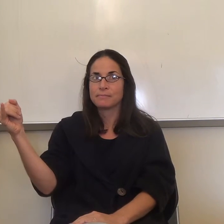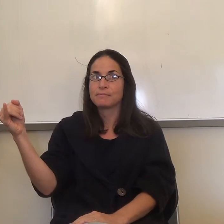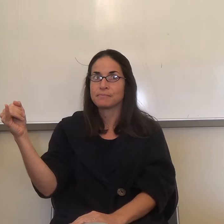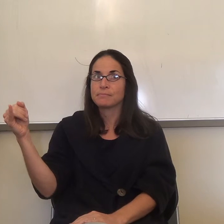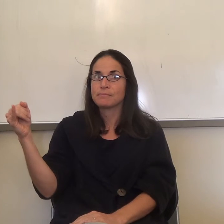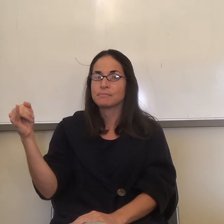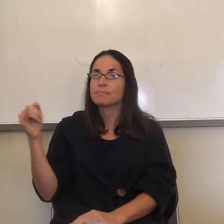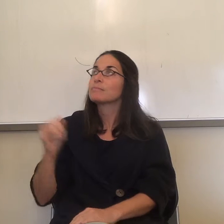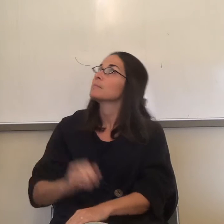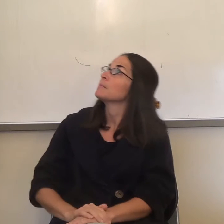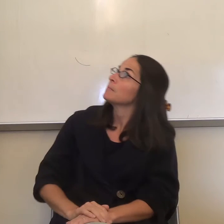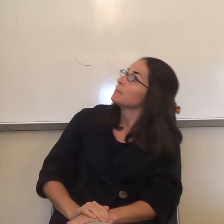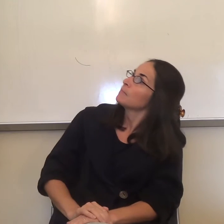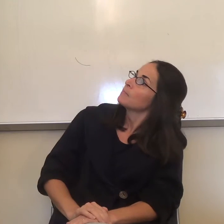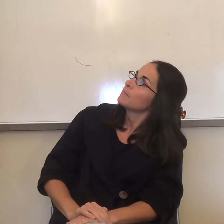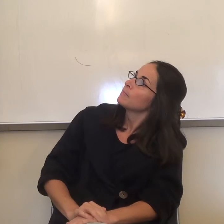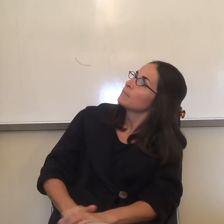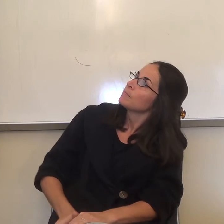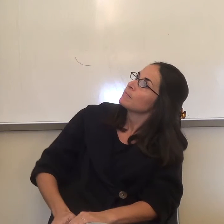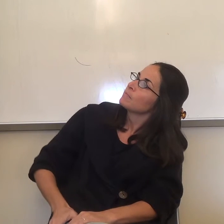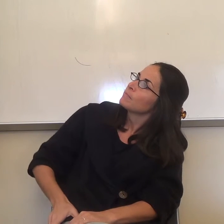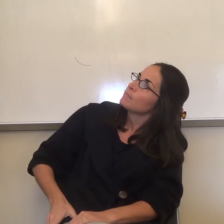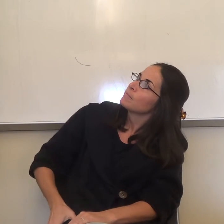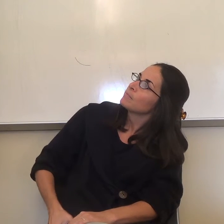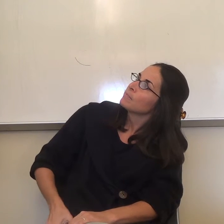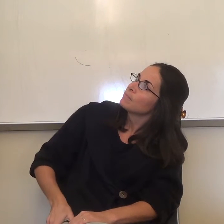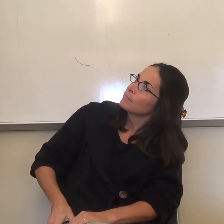together. Okay, now,